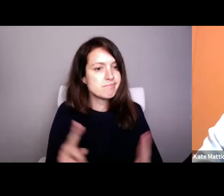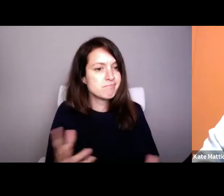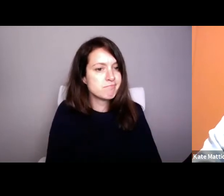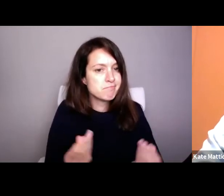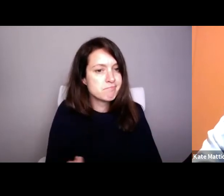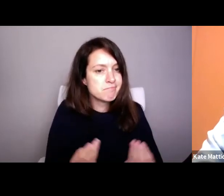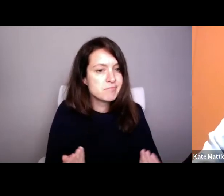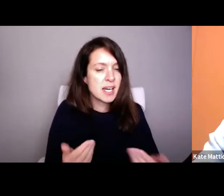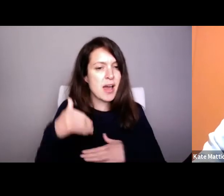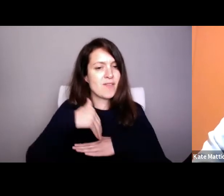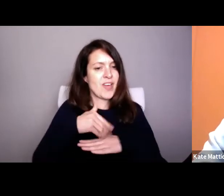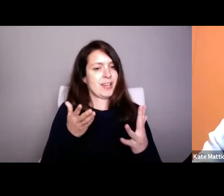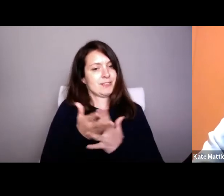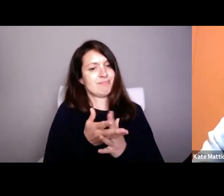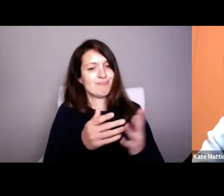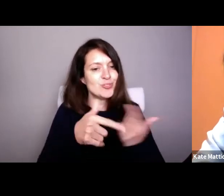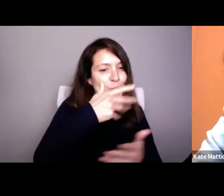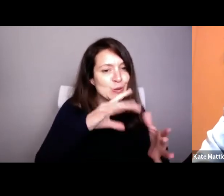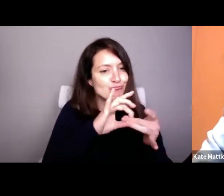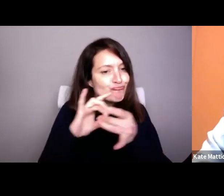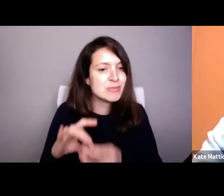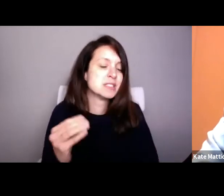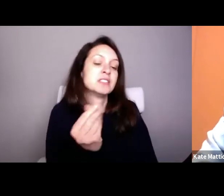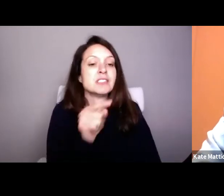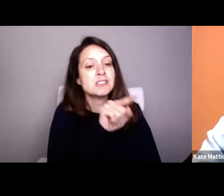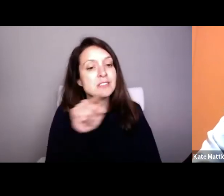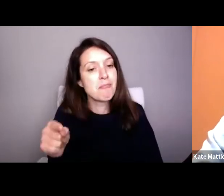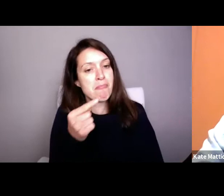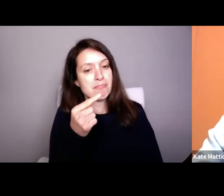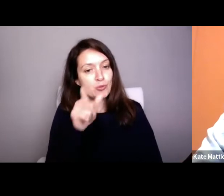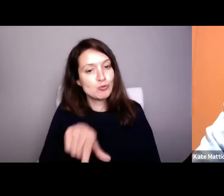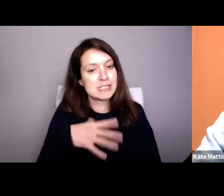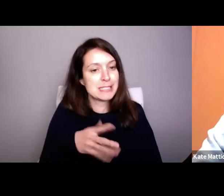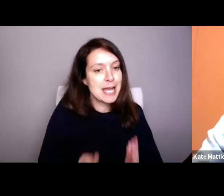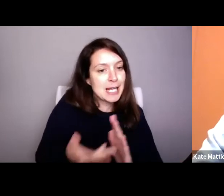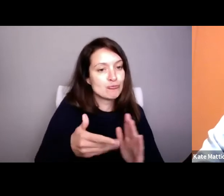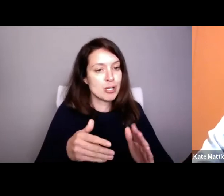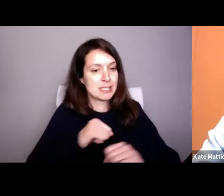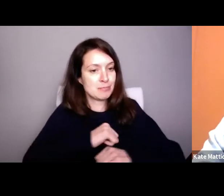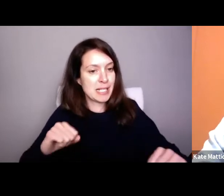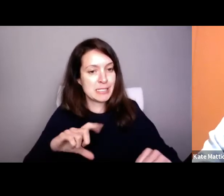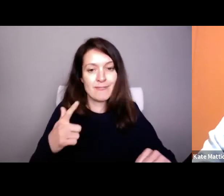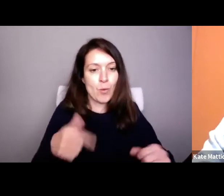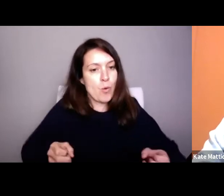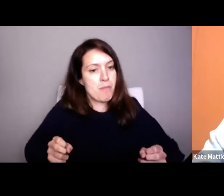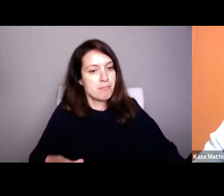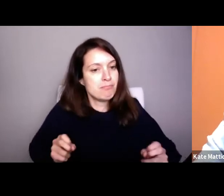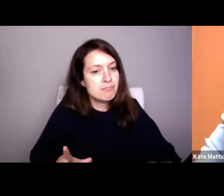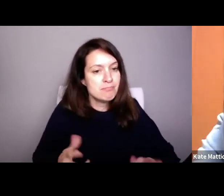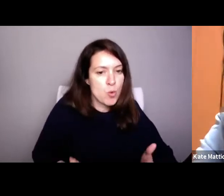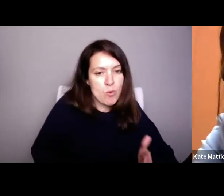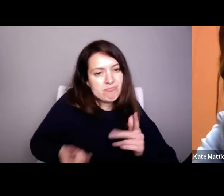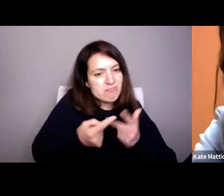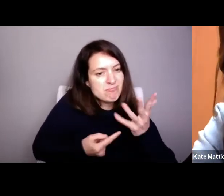were incurred by some students who needed extra space for their mobility equipment or an extra room for a personal assistant. Some students